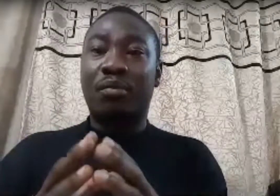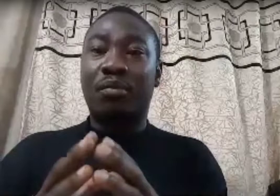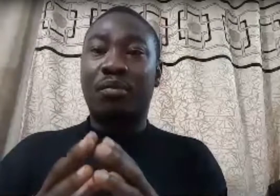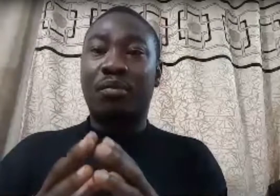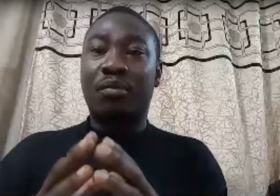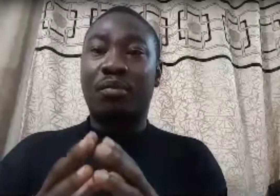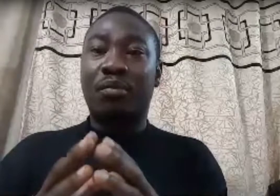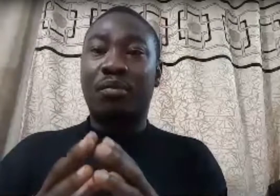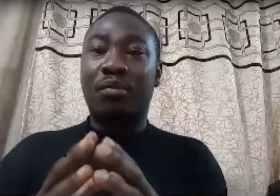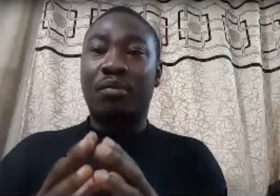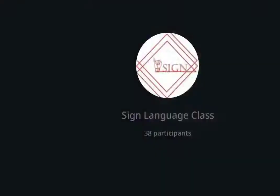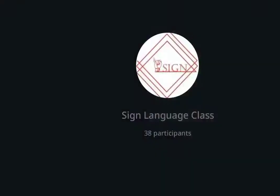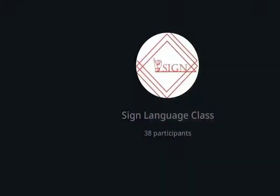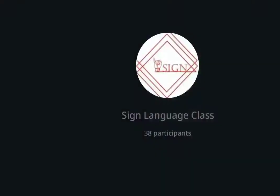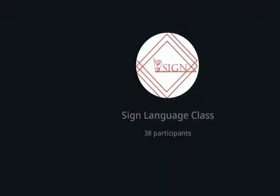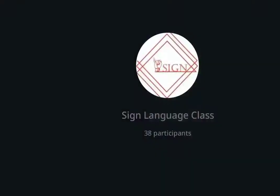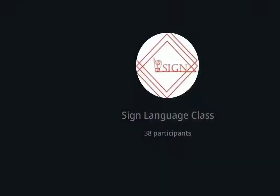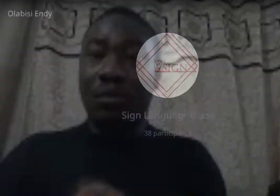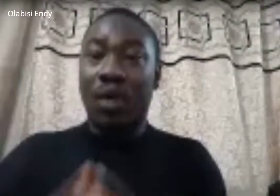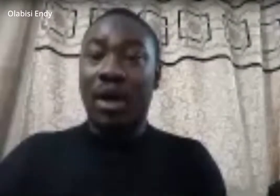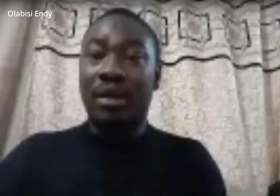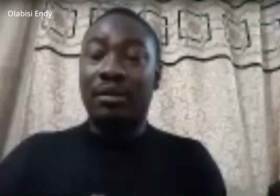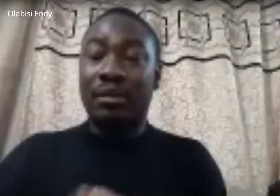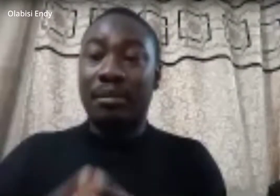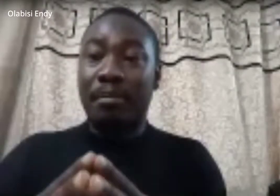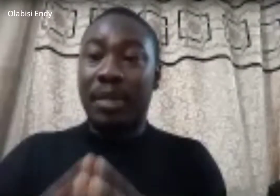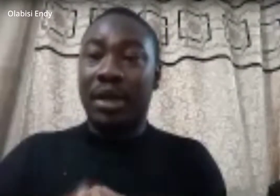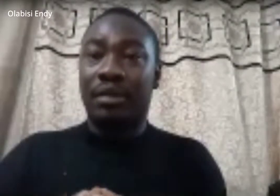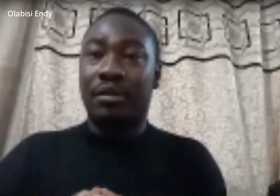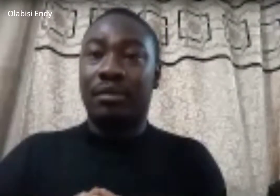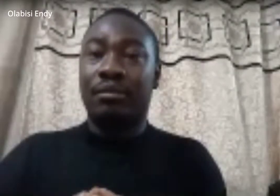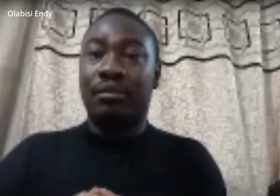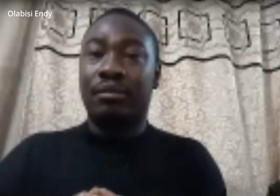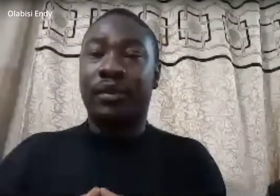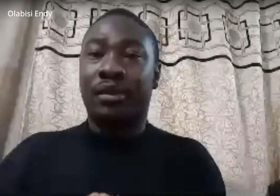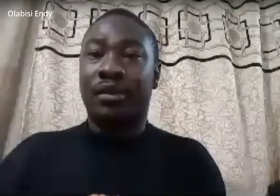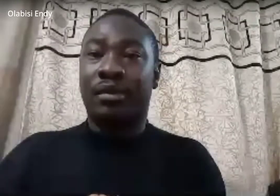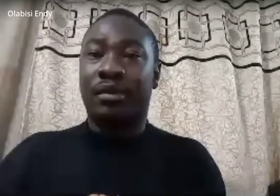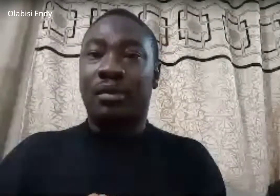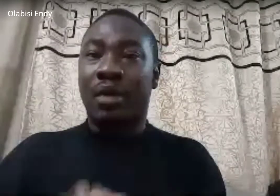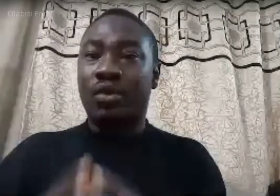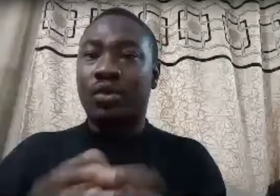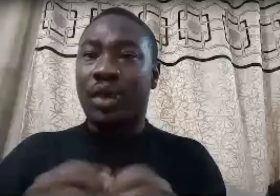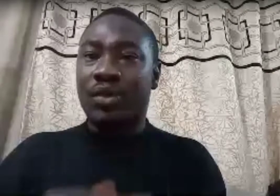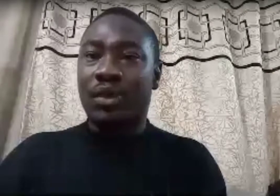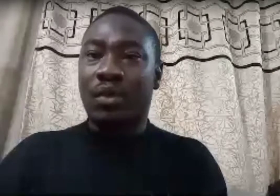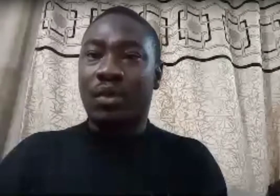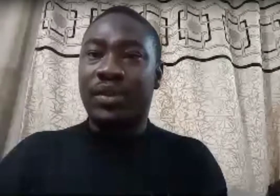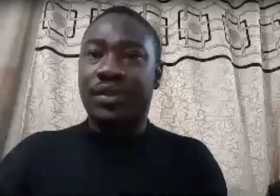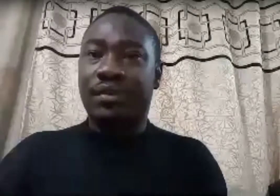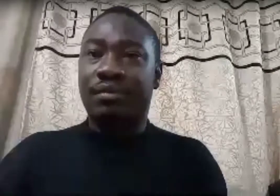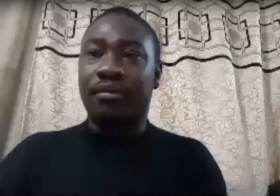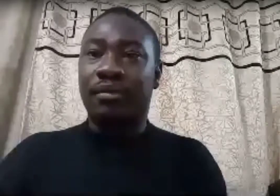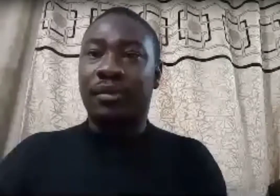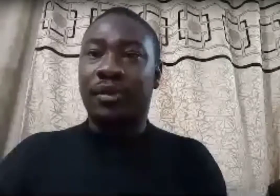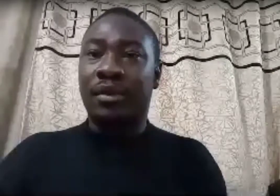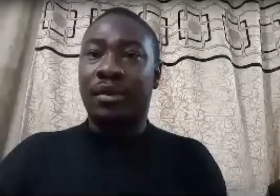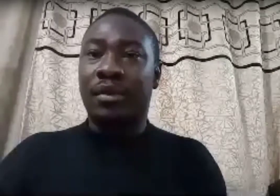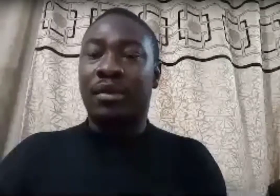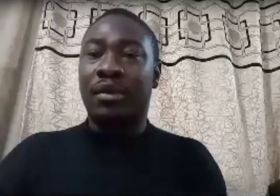1 million. I want to ask you a question. If we sign 1,000 this way,